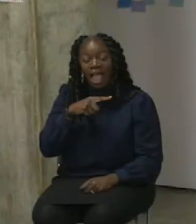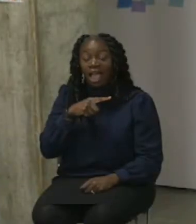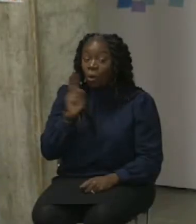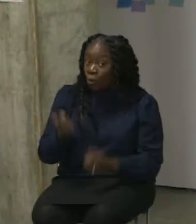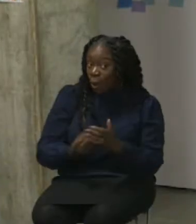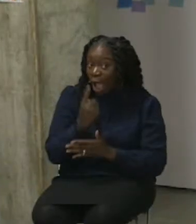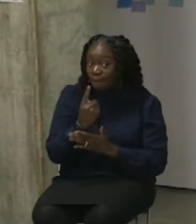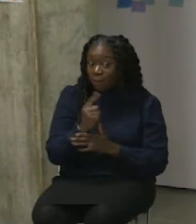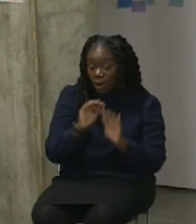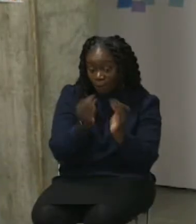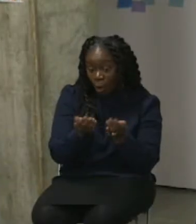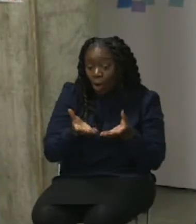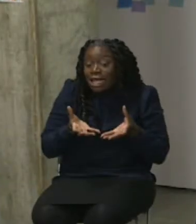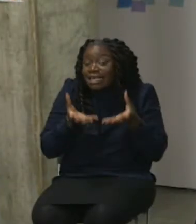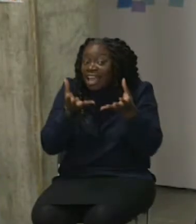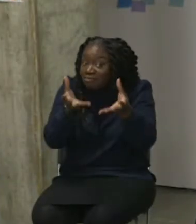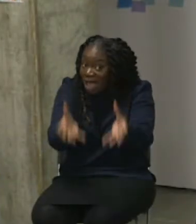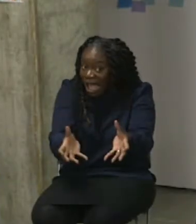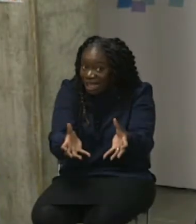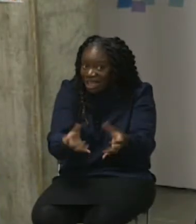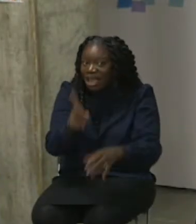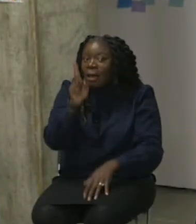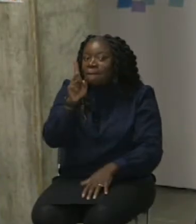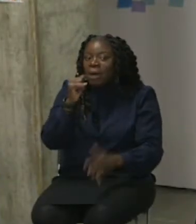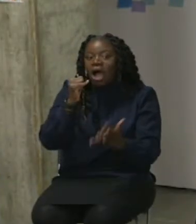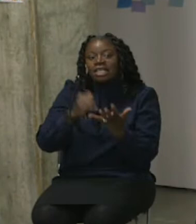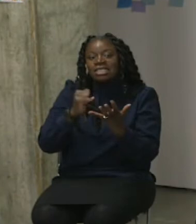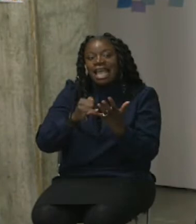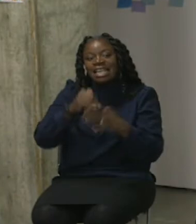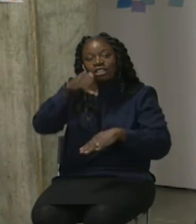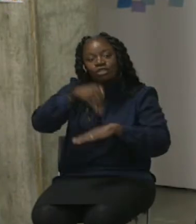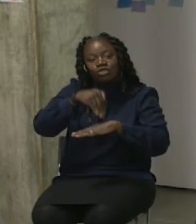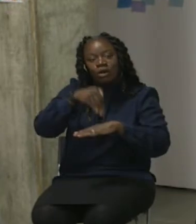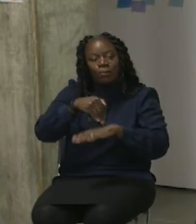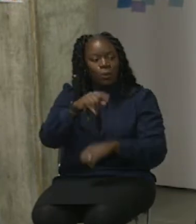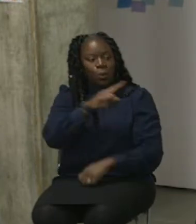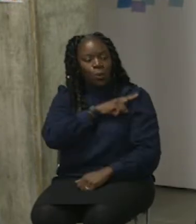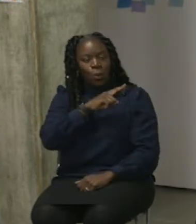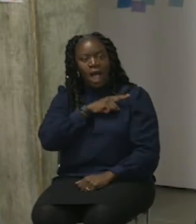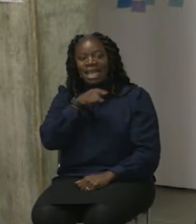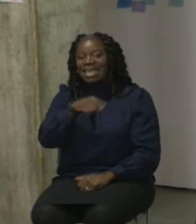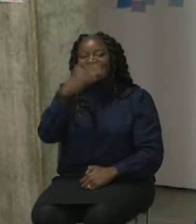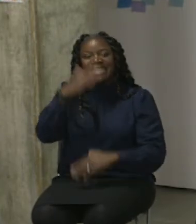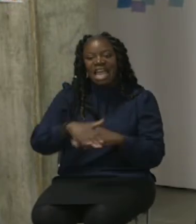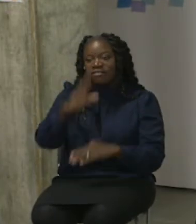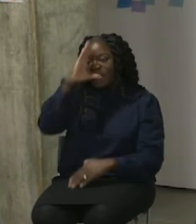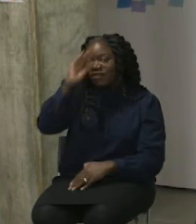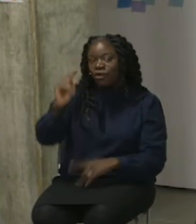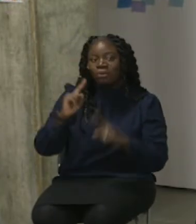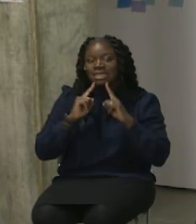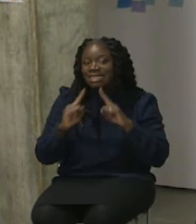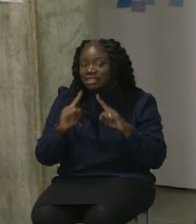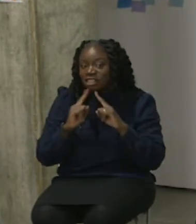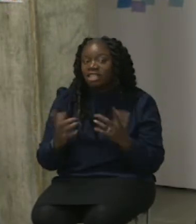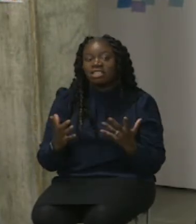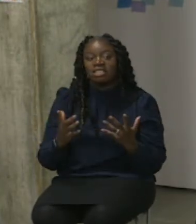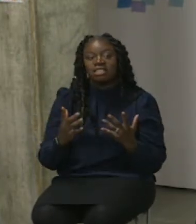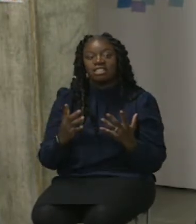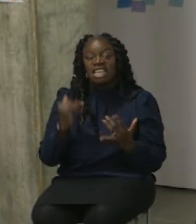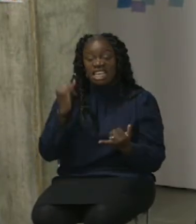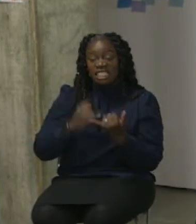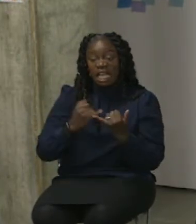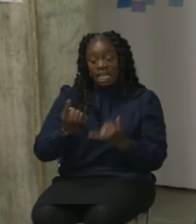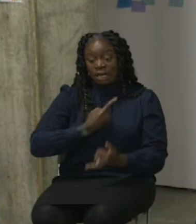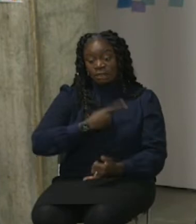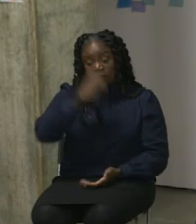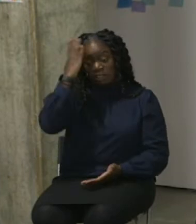back. But Cheney got into trouble because he didn't tell the teachers, he just did